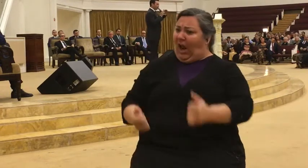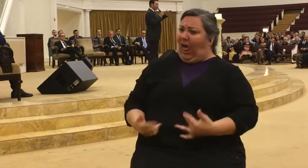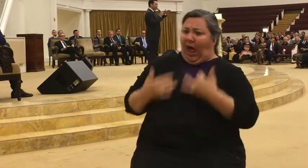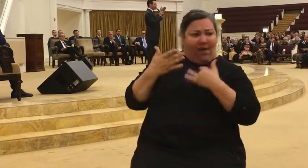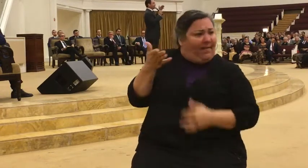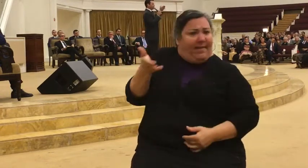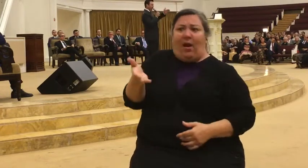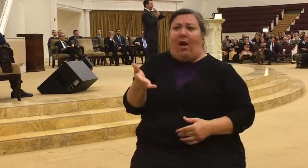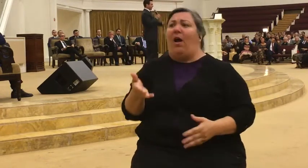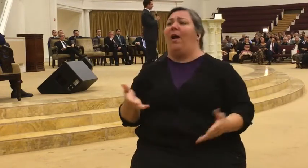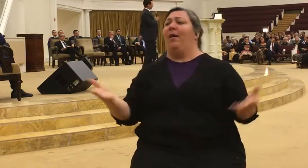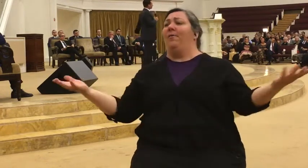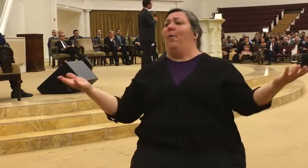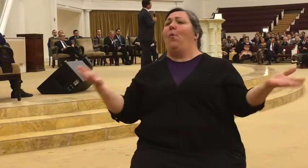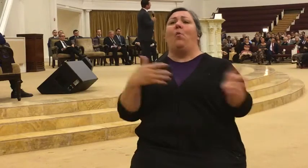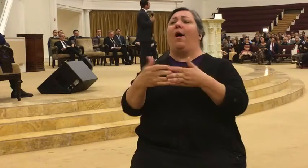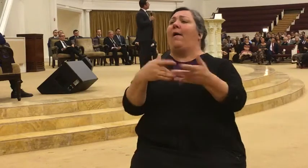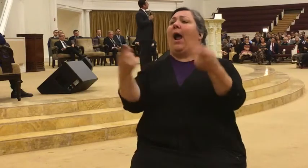come what may.